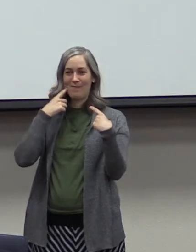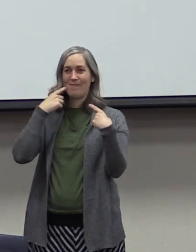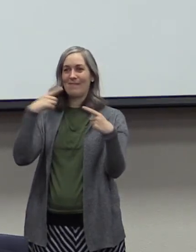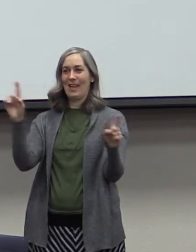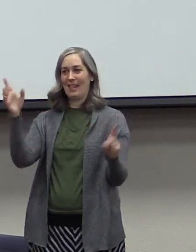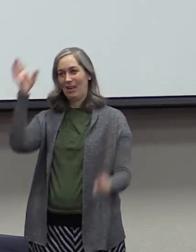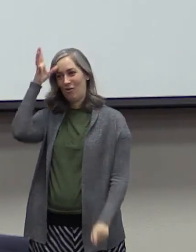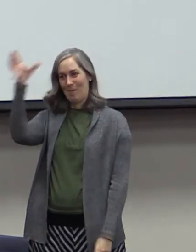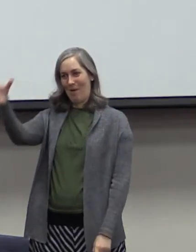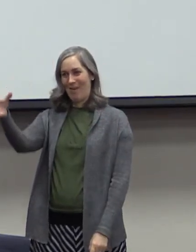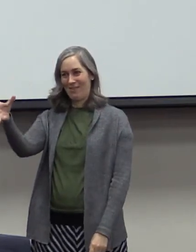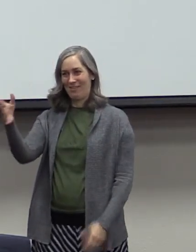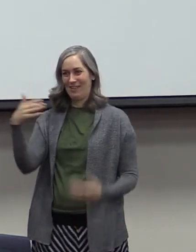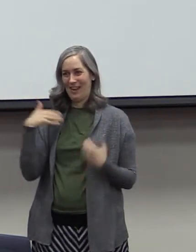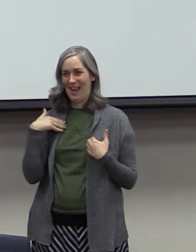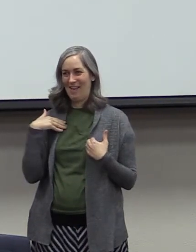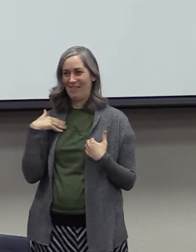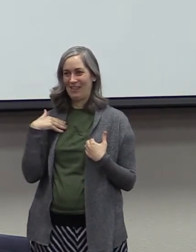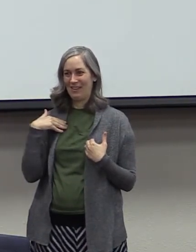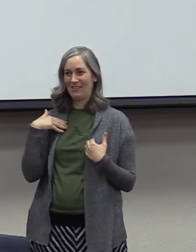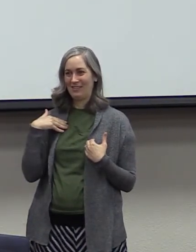family.